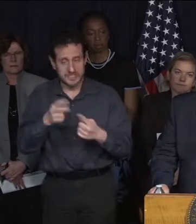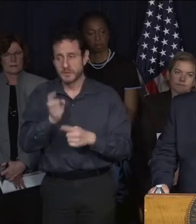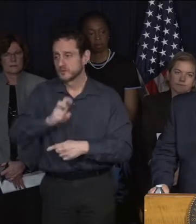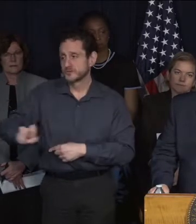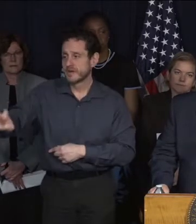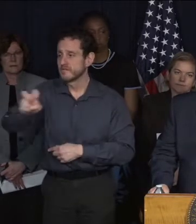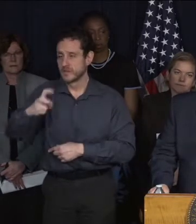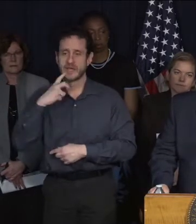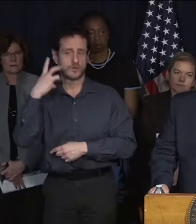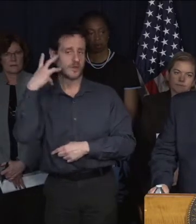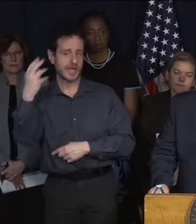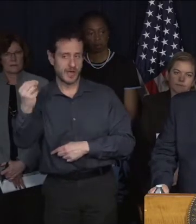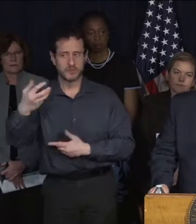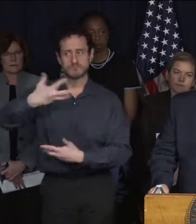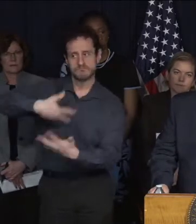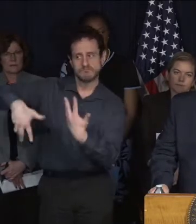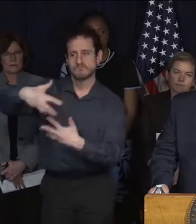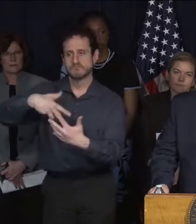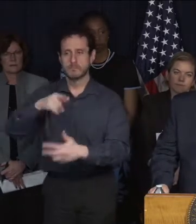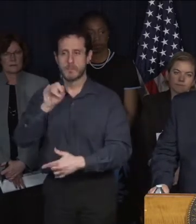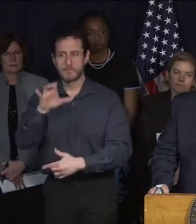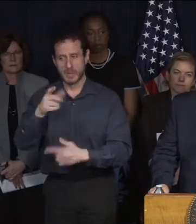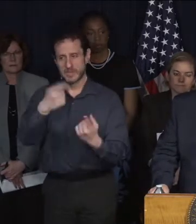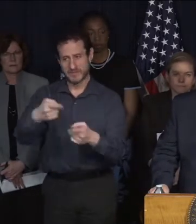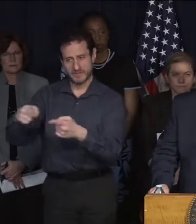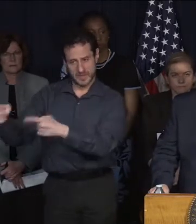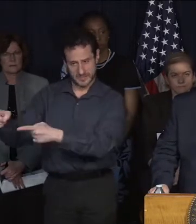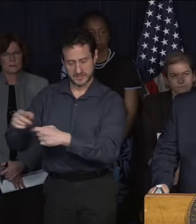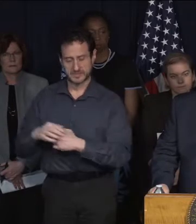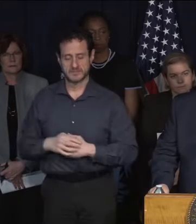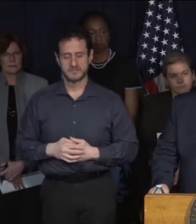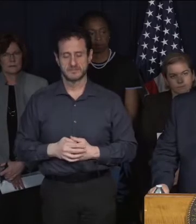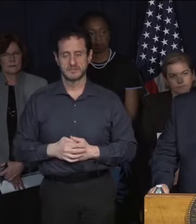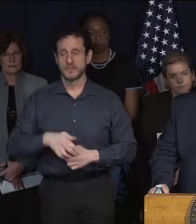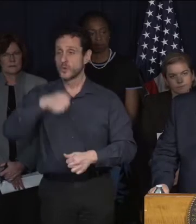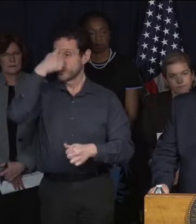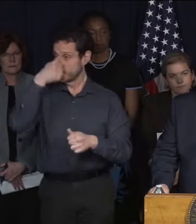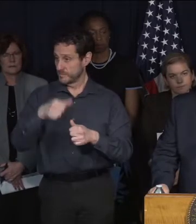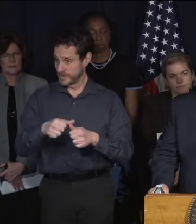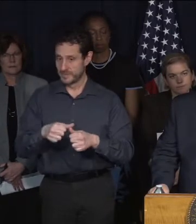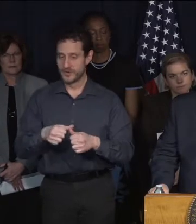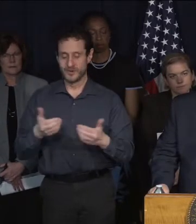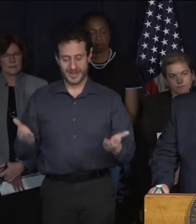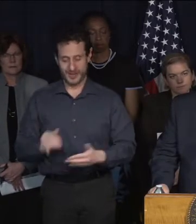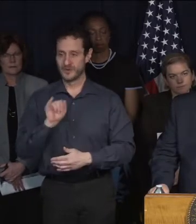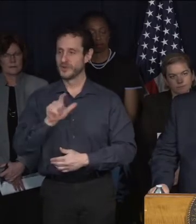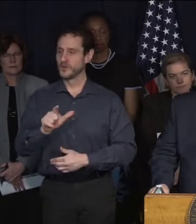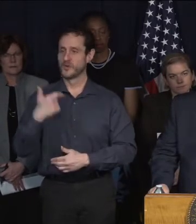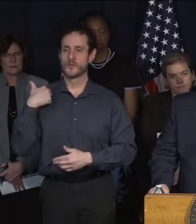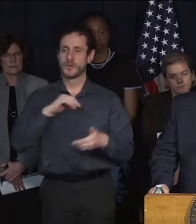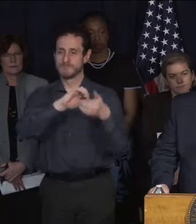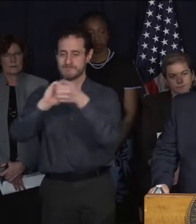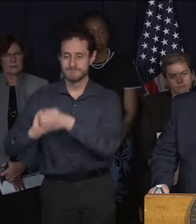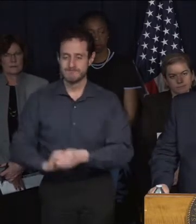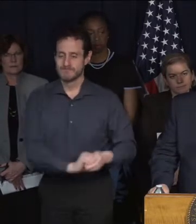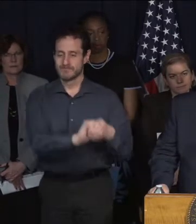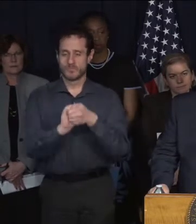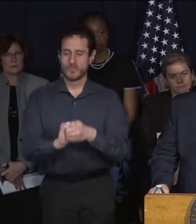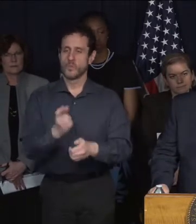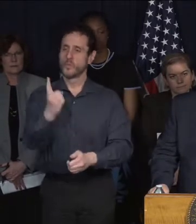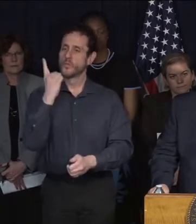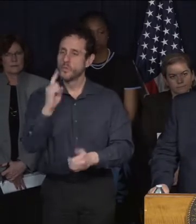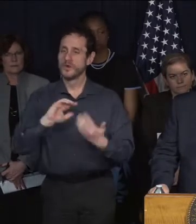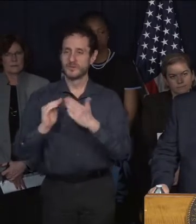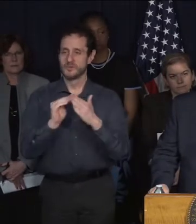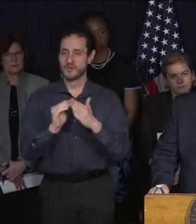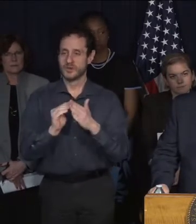public events. Most of all, remember that we are one community here in Illinois, and community members